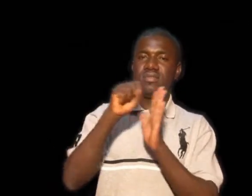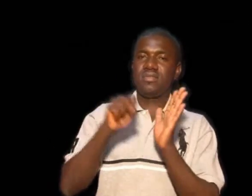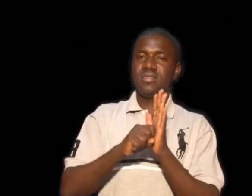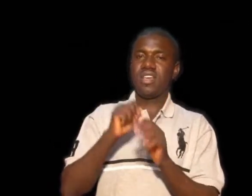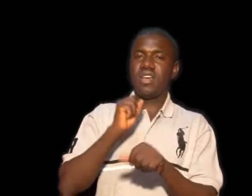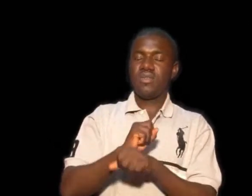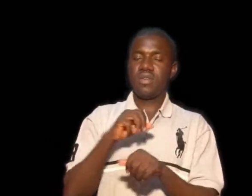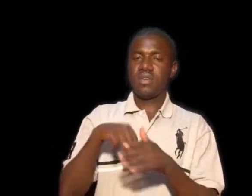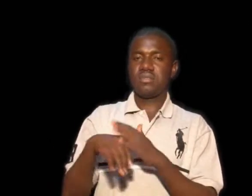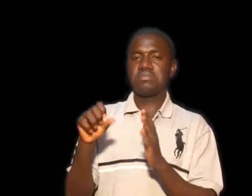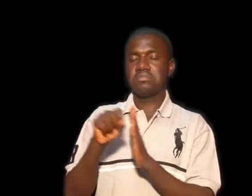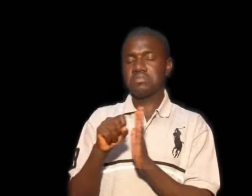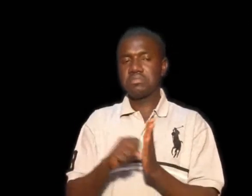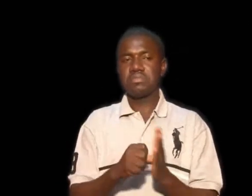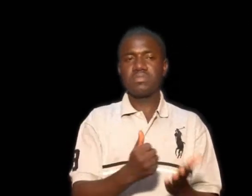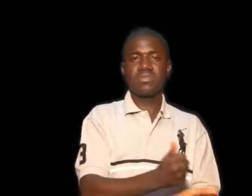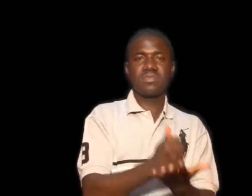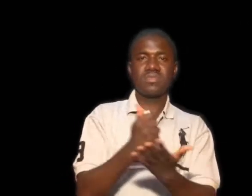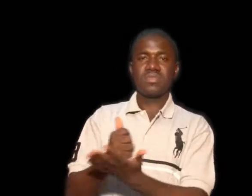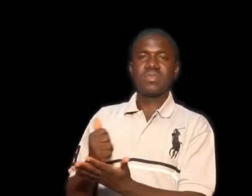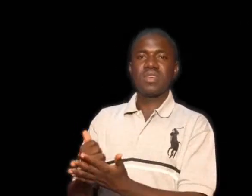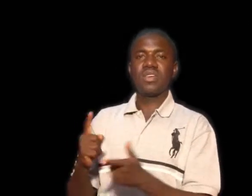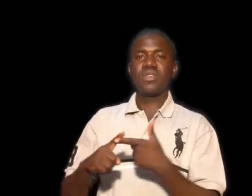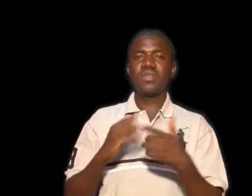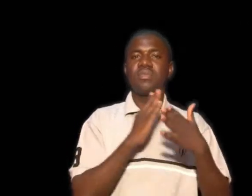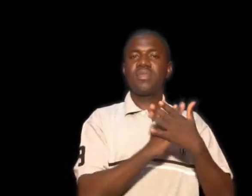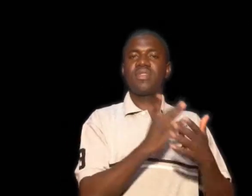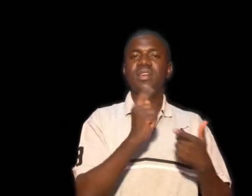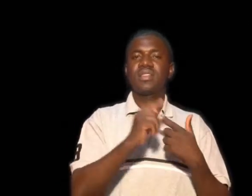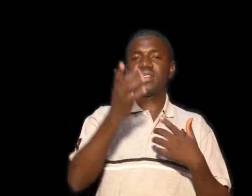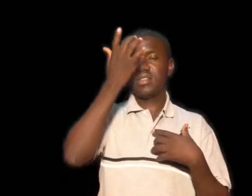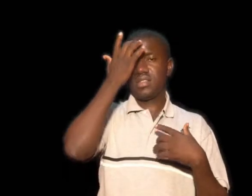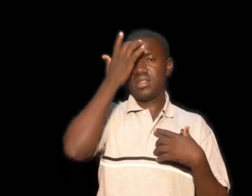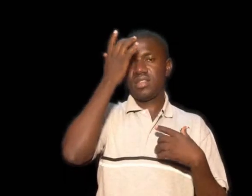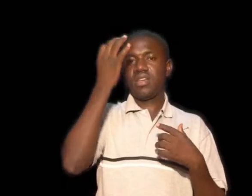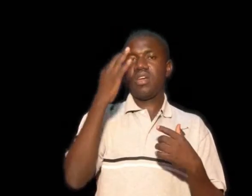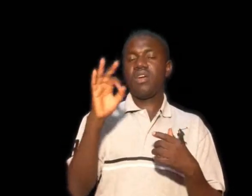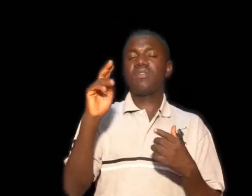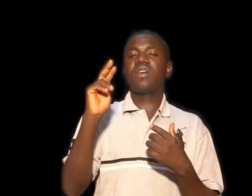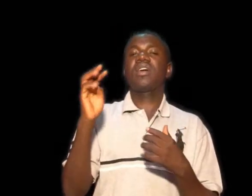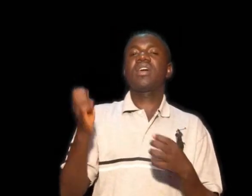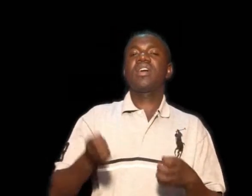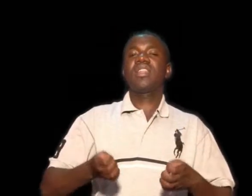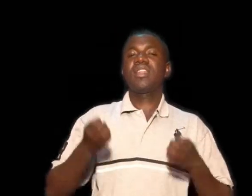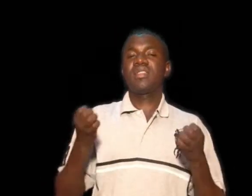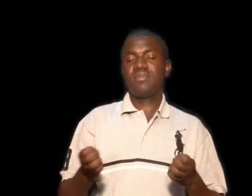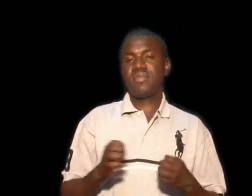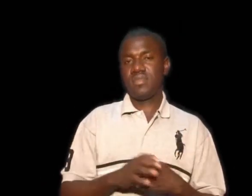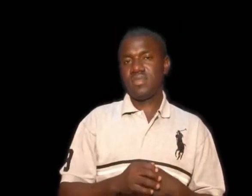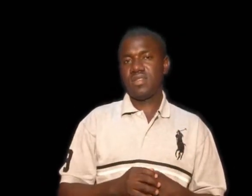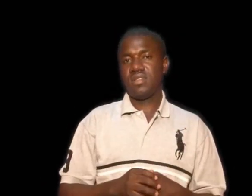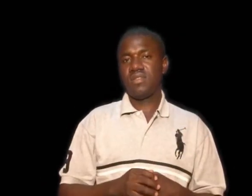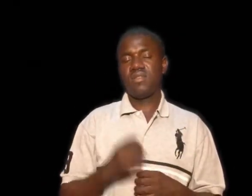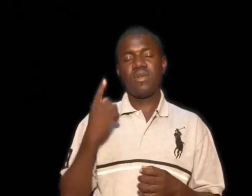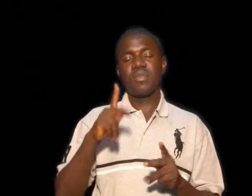state, assisting with activities to prevent disease infection and rehabilitate those affected by TB and